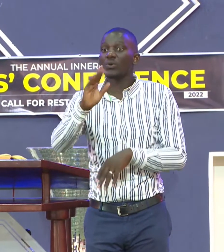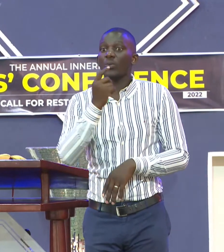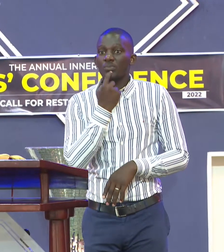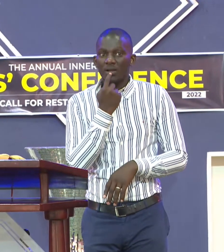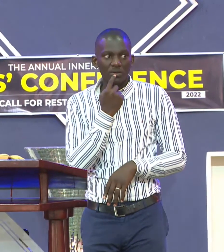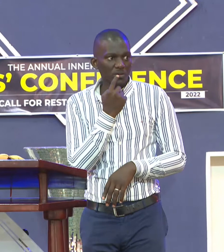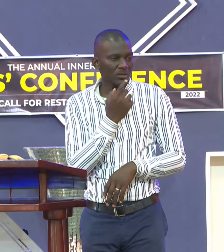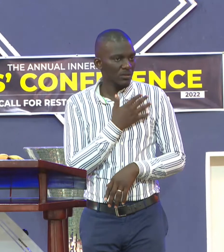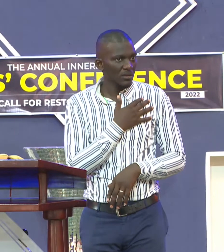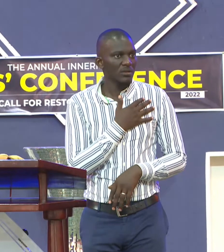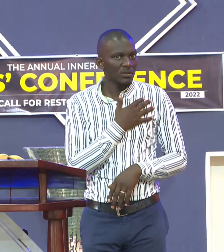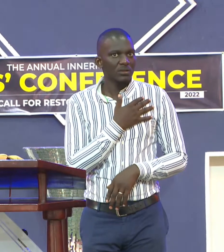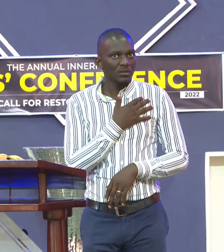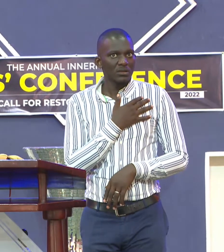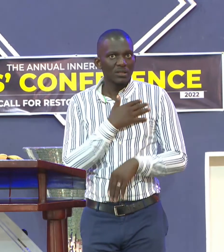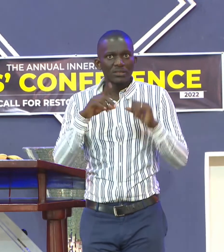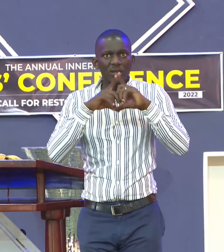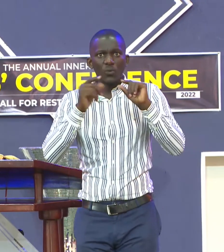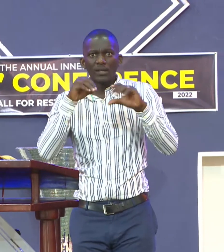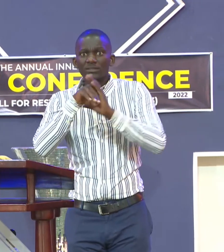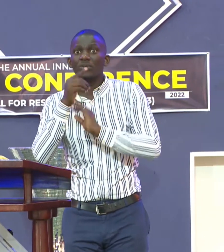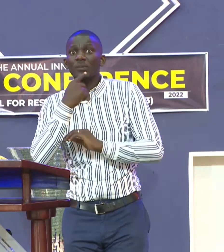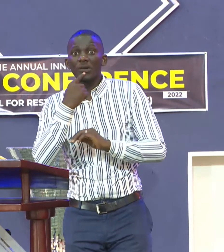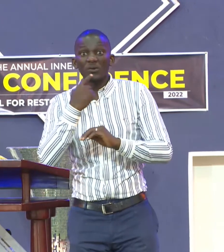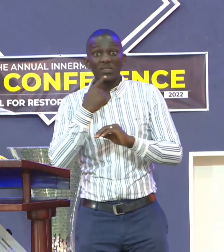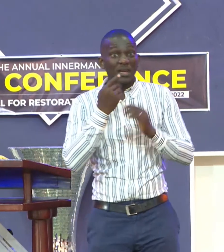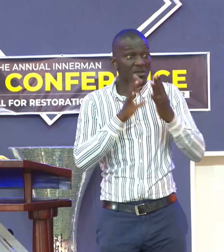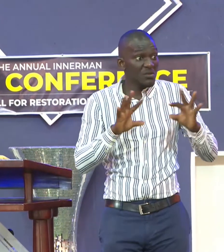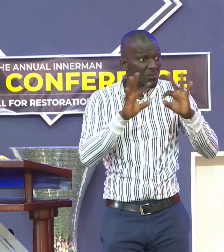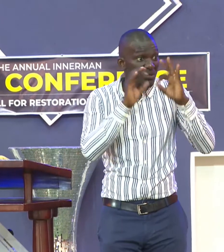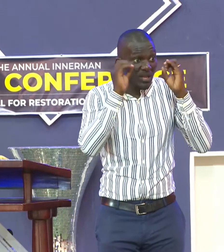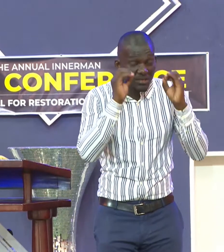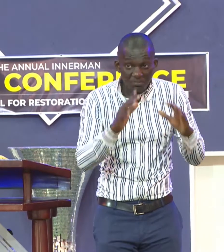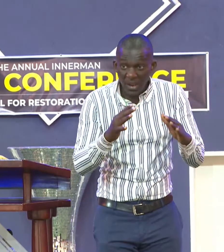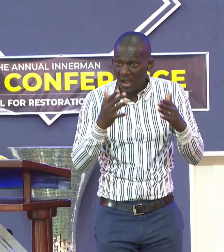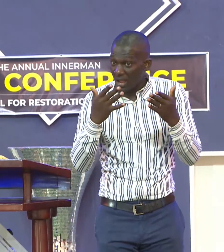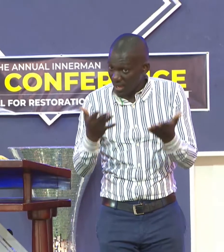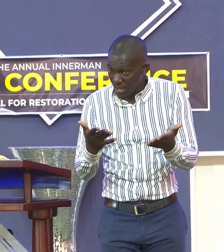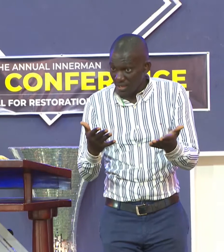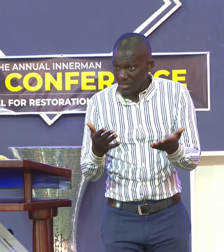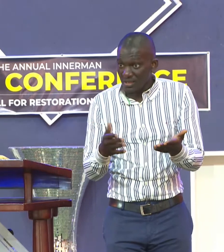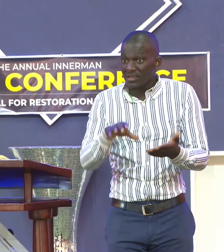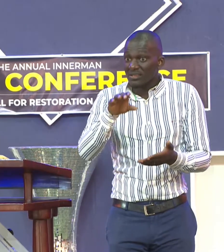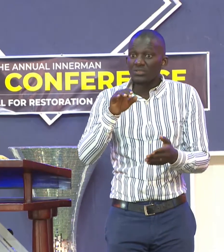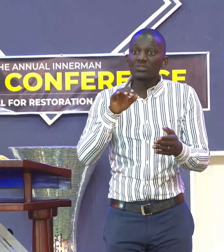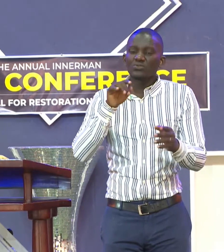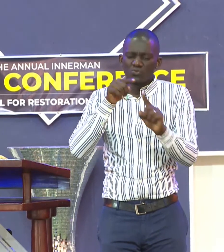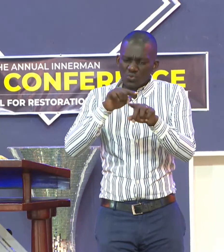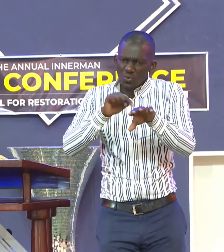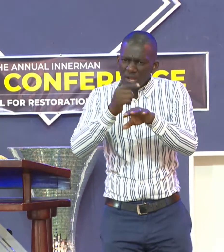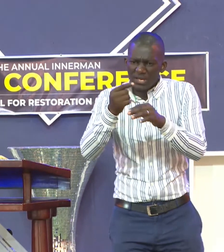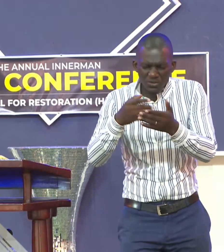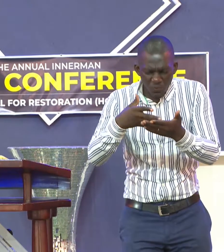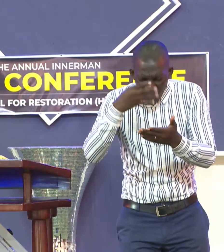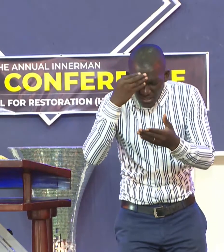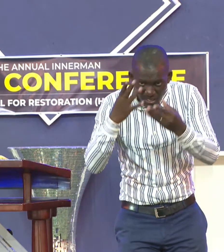words coming out of your mouth. The words of your mouth are meaningless.